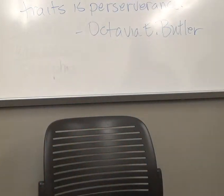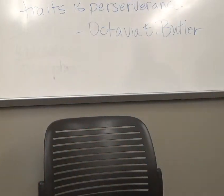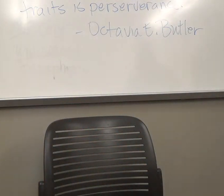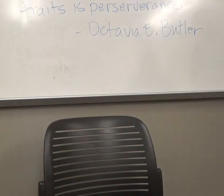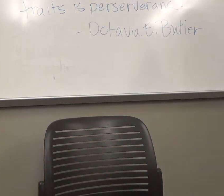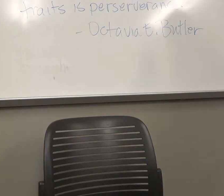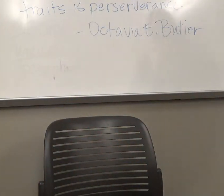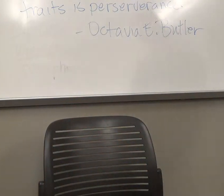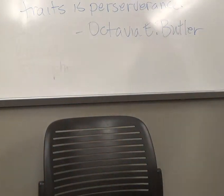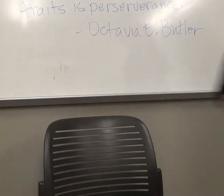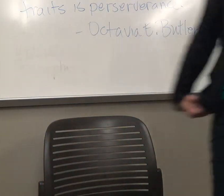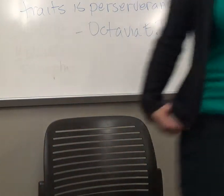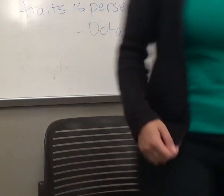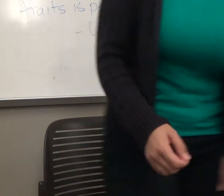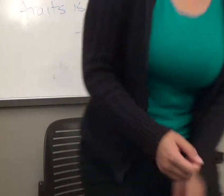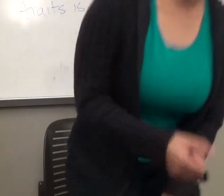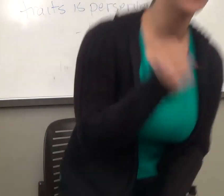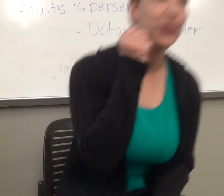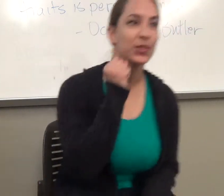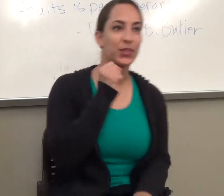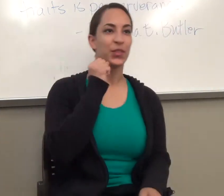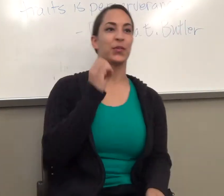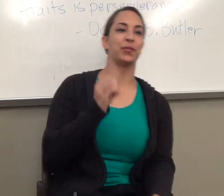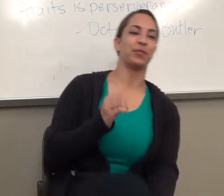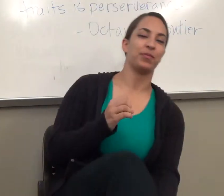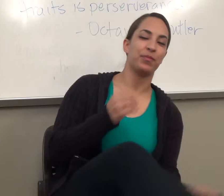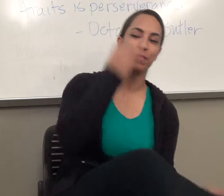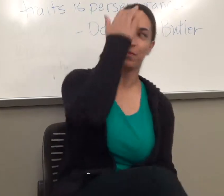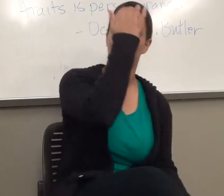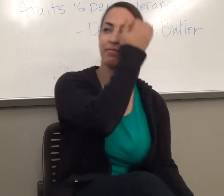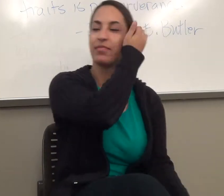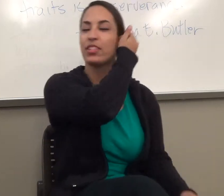so we need to move on with our stuff today.